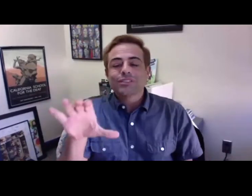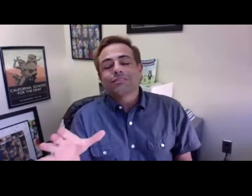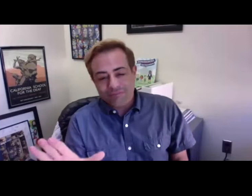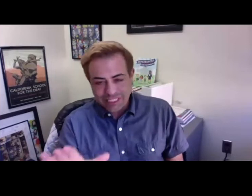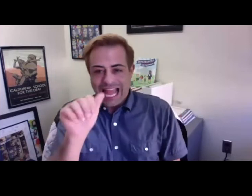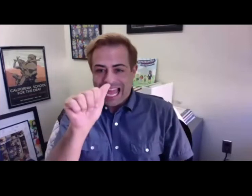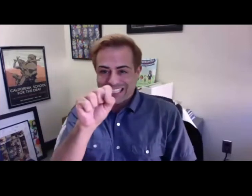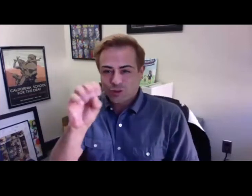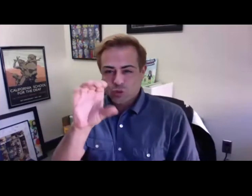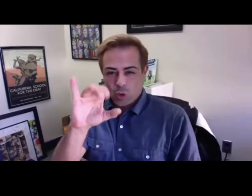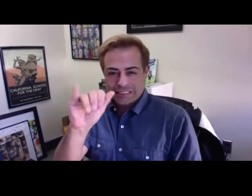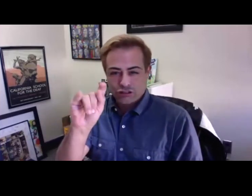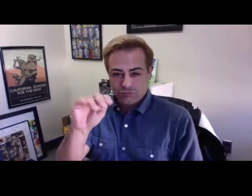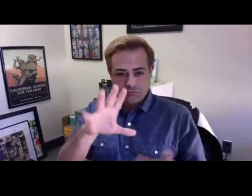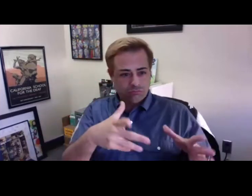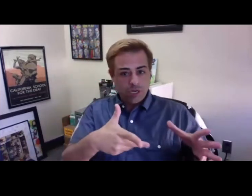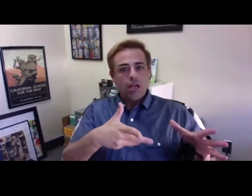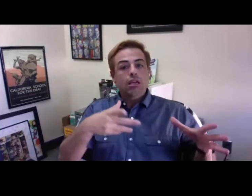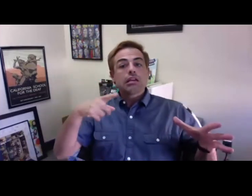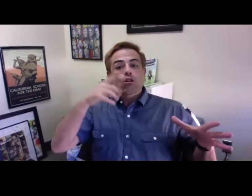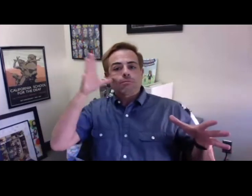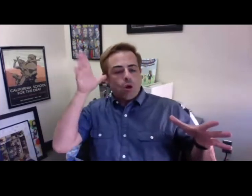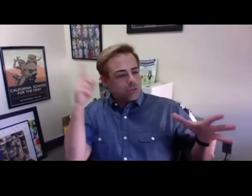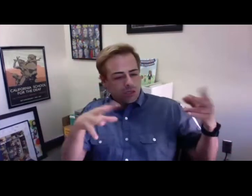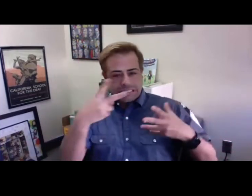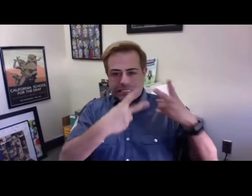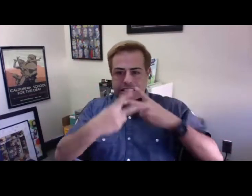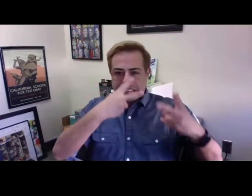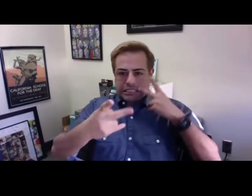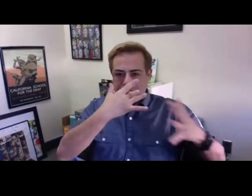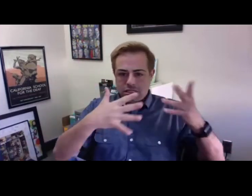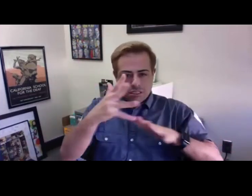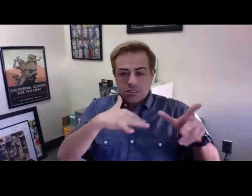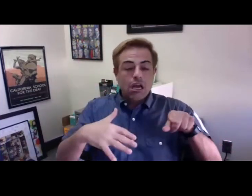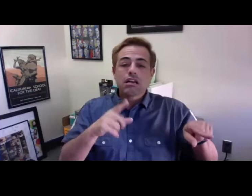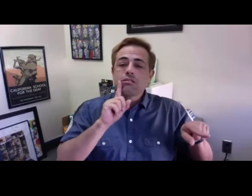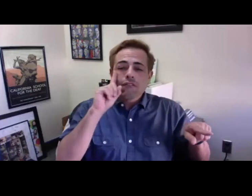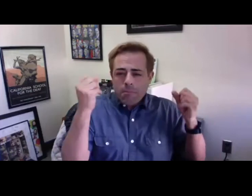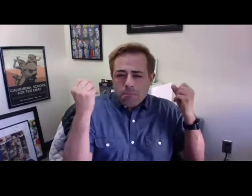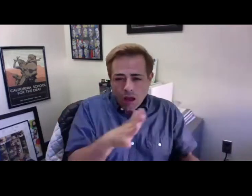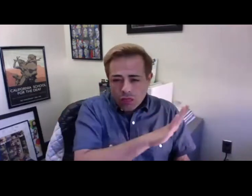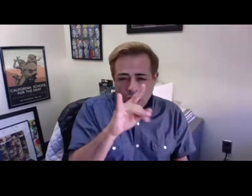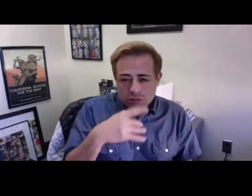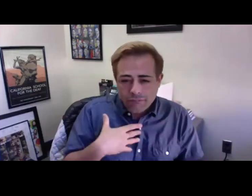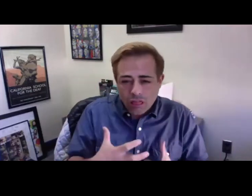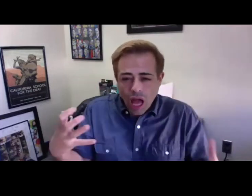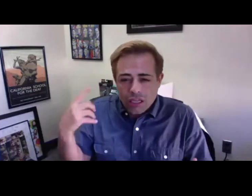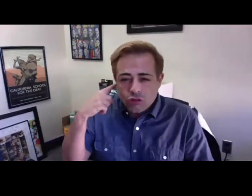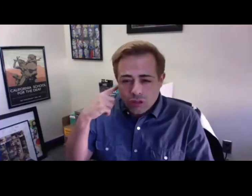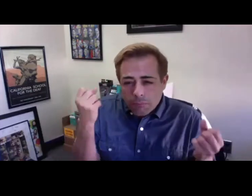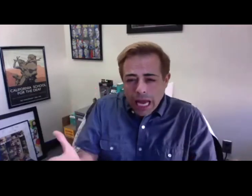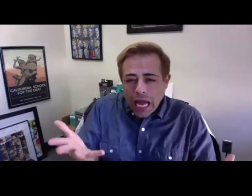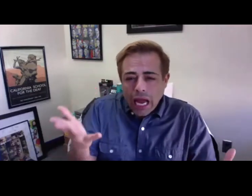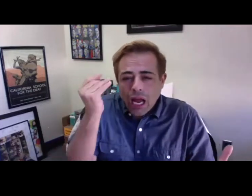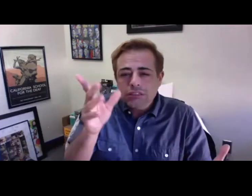That's better than this sign, right? I tend to abbreviate it, association. So we have parent associations so that they can